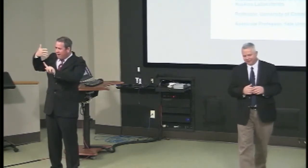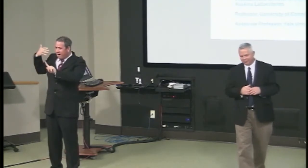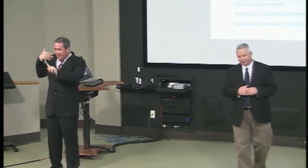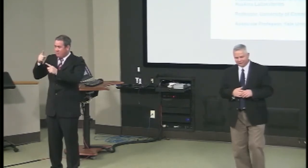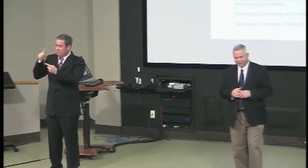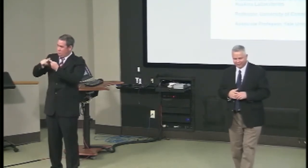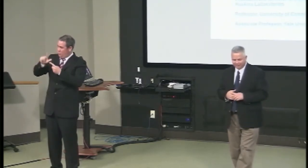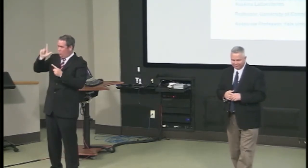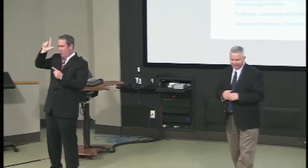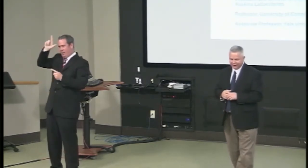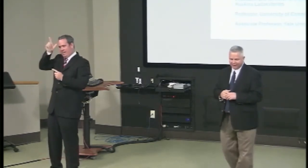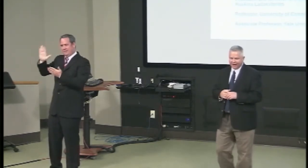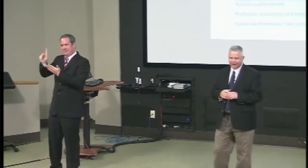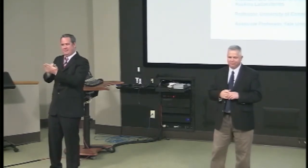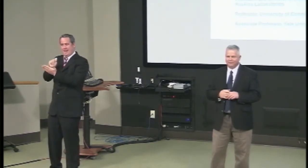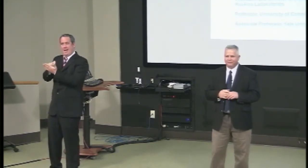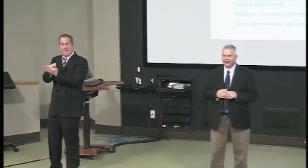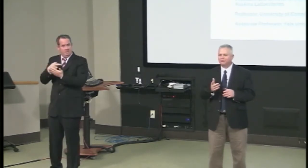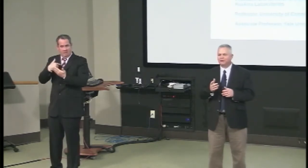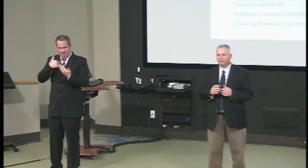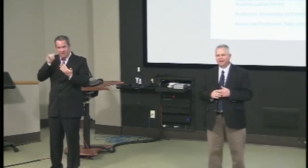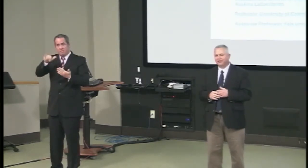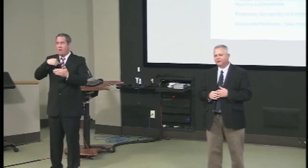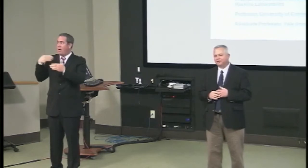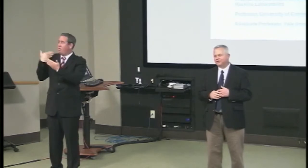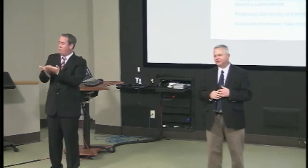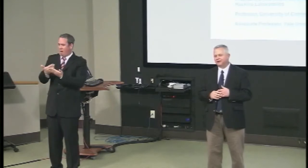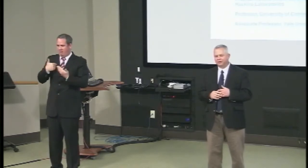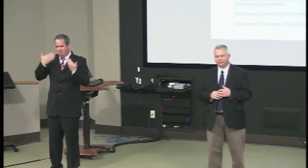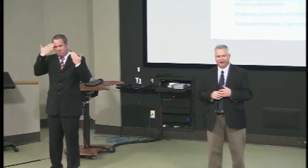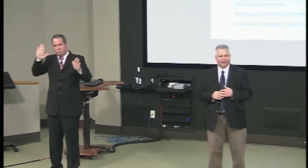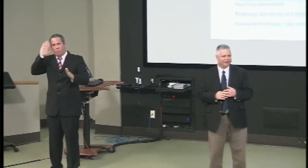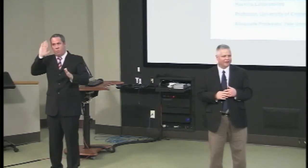really thrilled to be here. I also want to make a note.